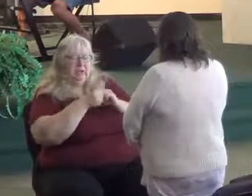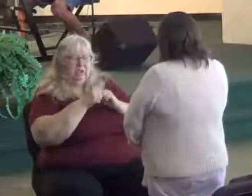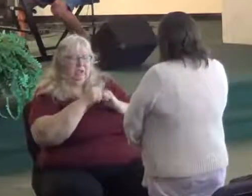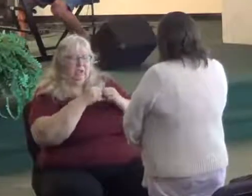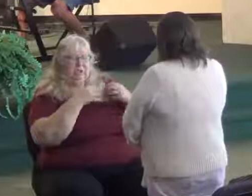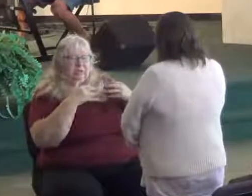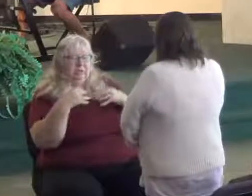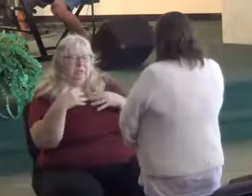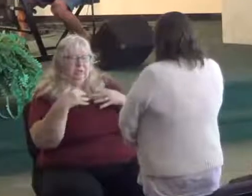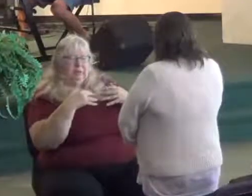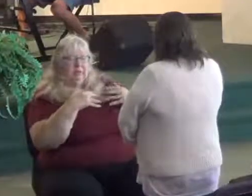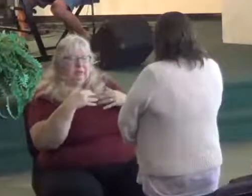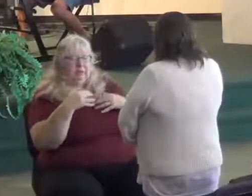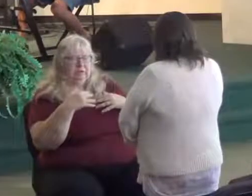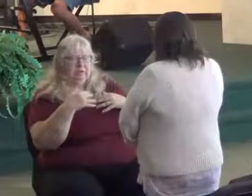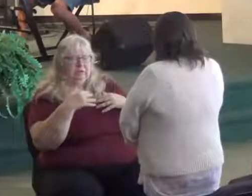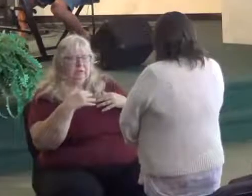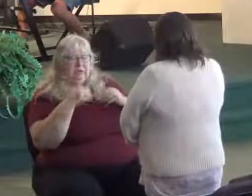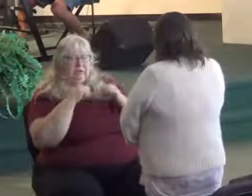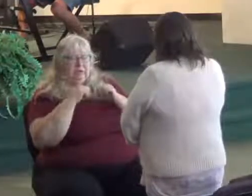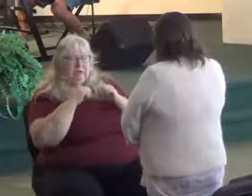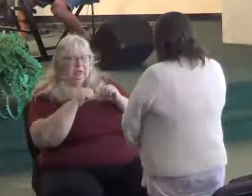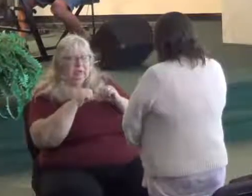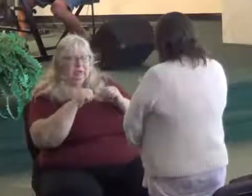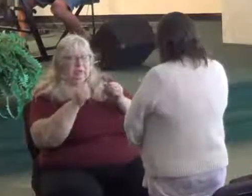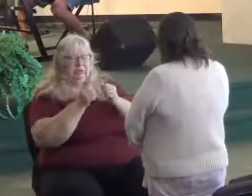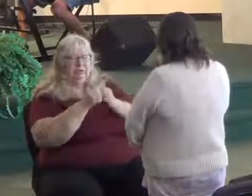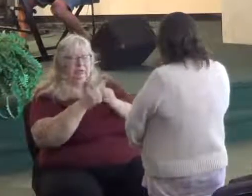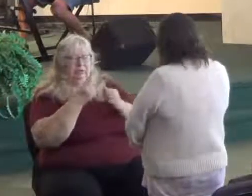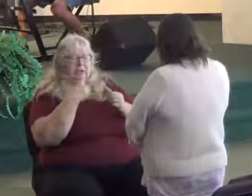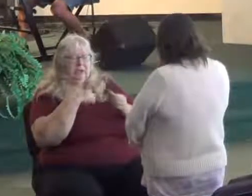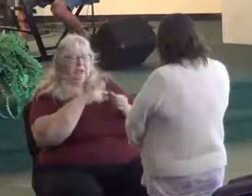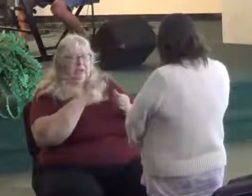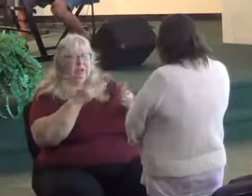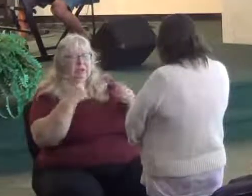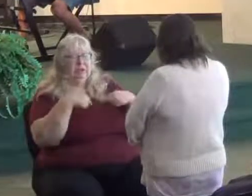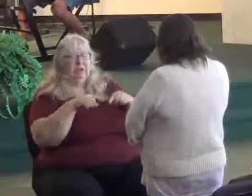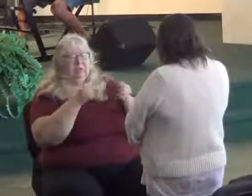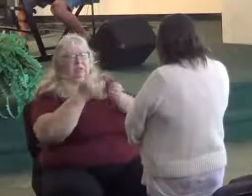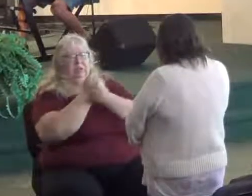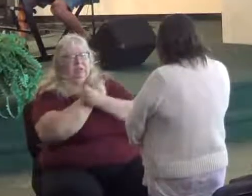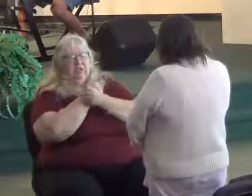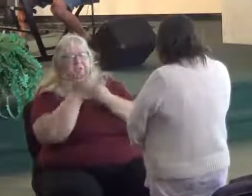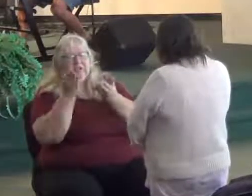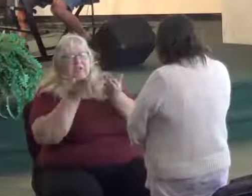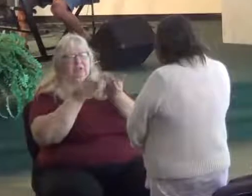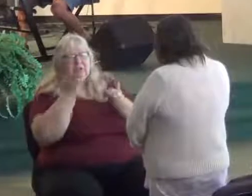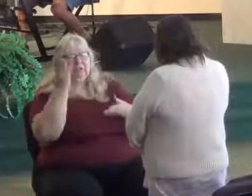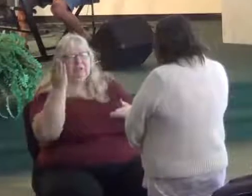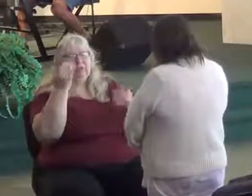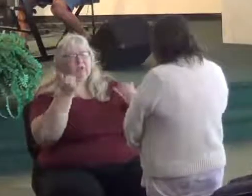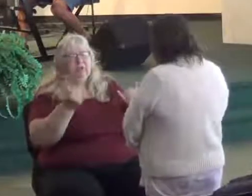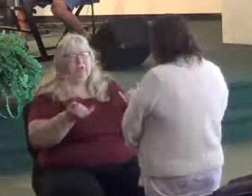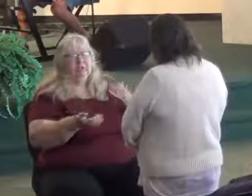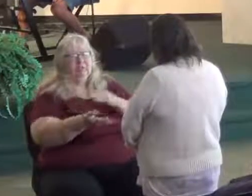So we just ask you to continue to be with us as we love you and serve you this morning.